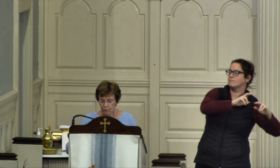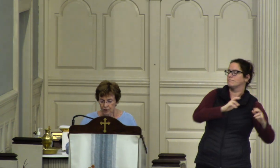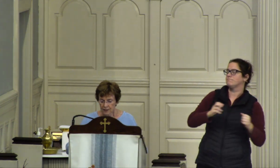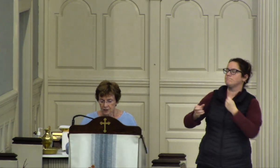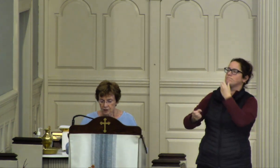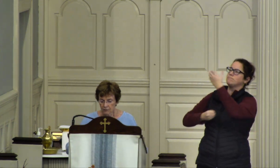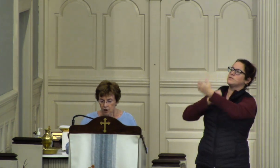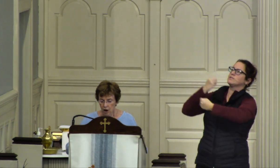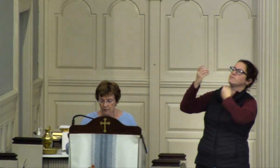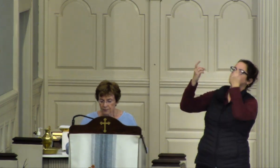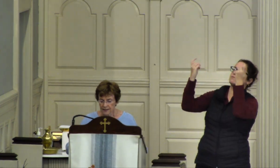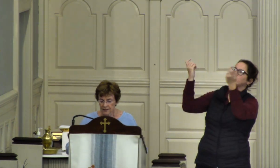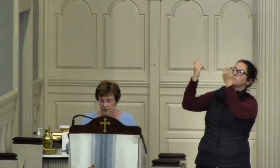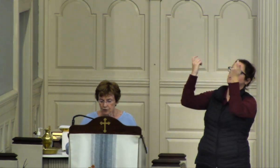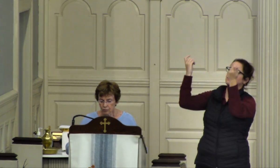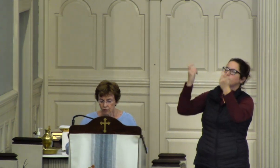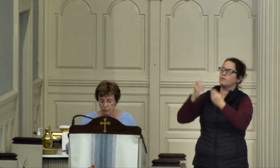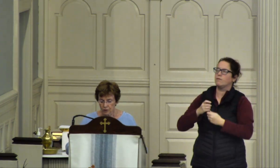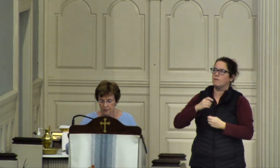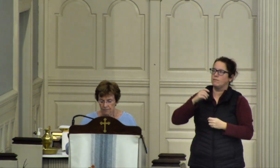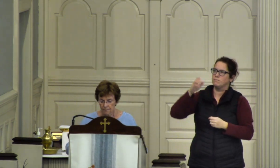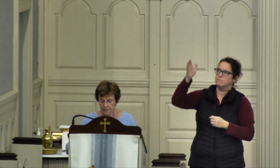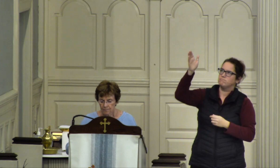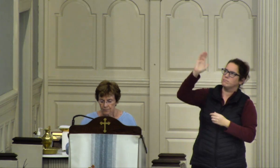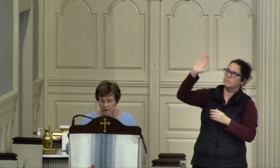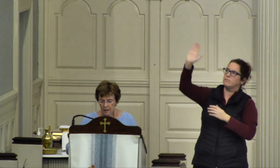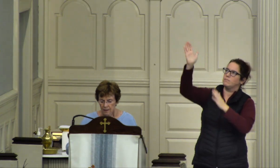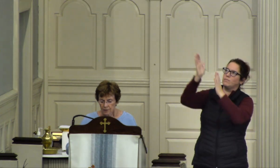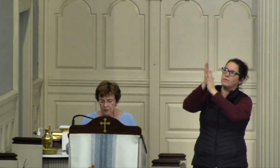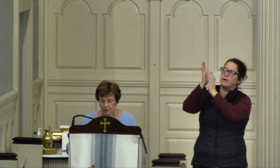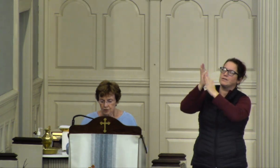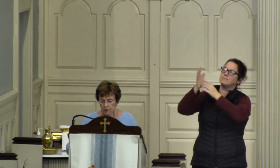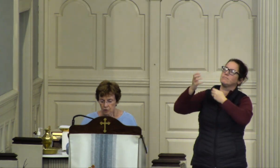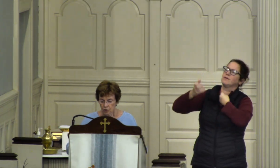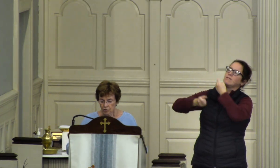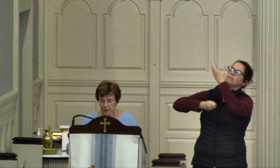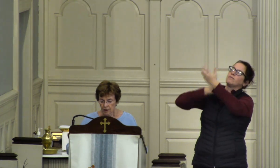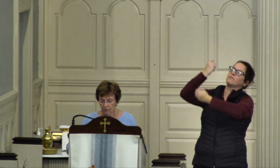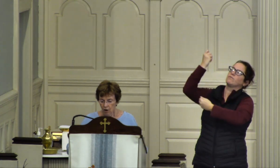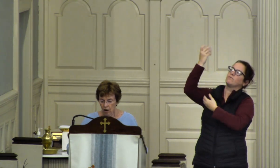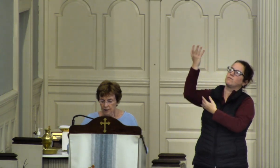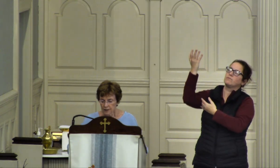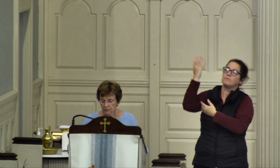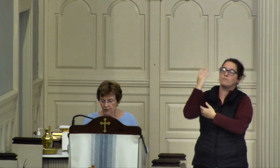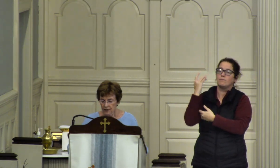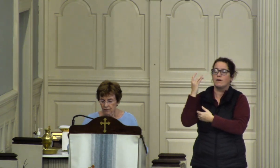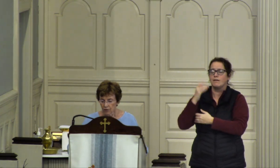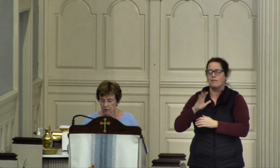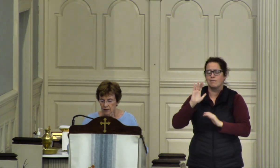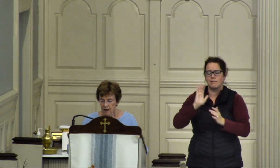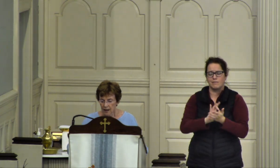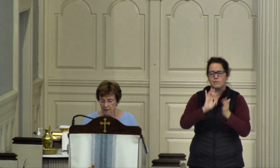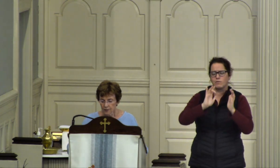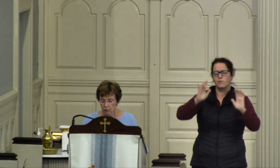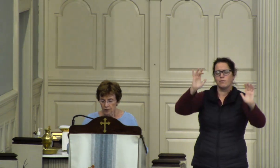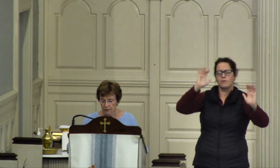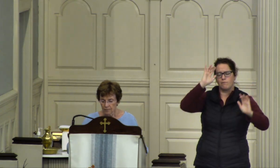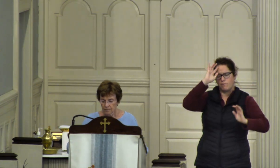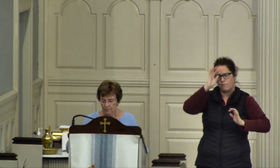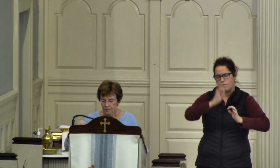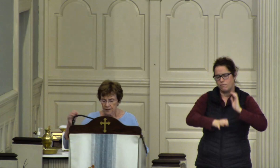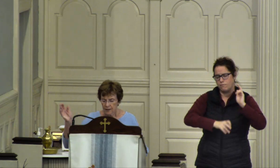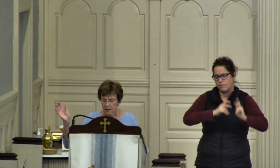high praises of God be in their throats. This is the glory of all his faithful.